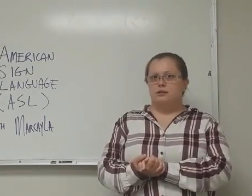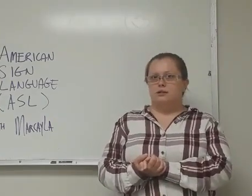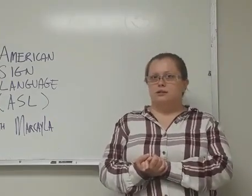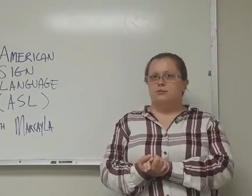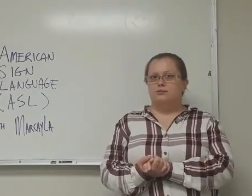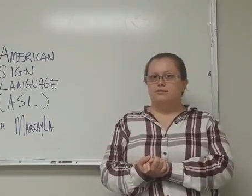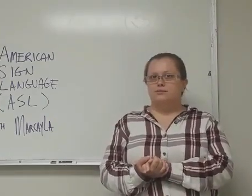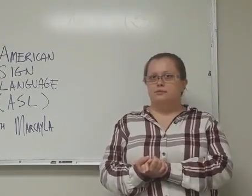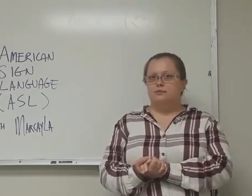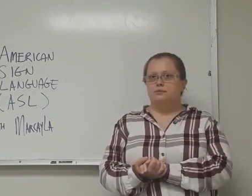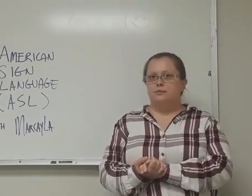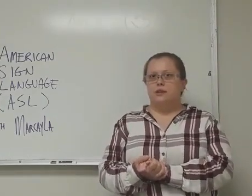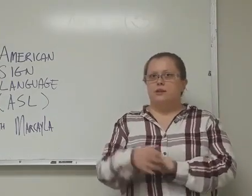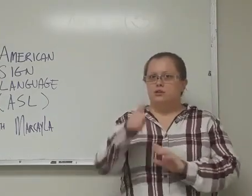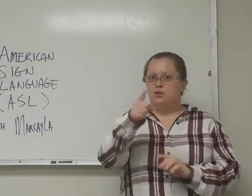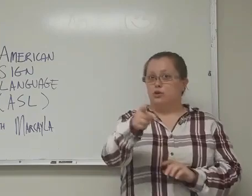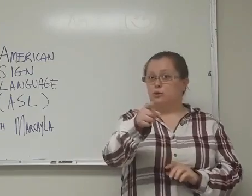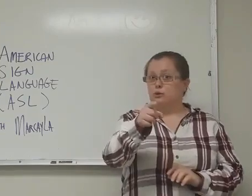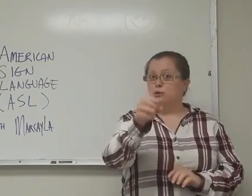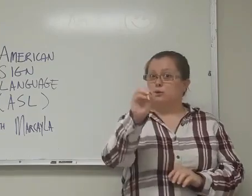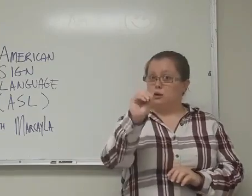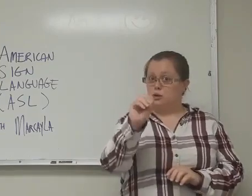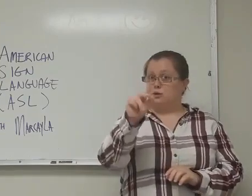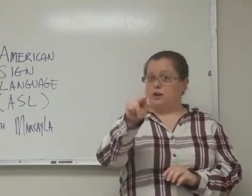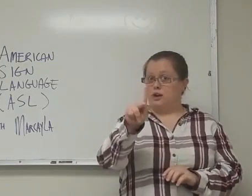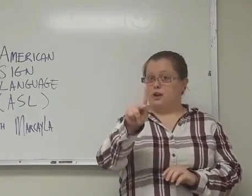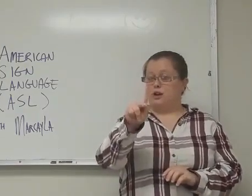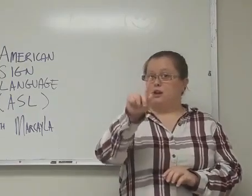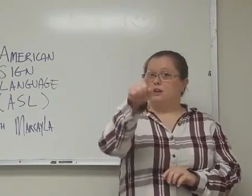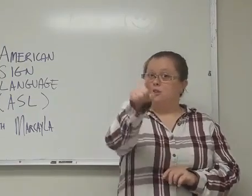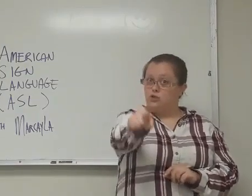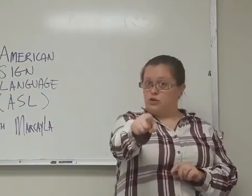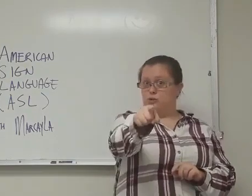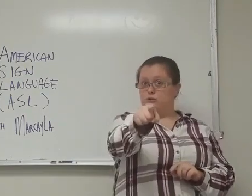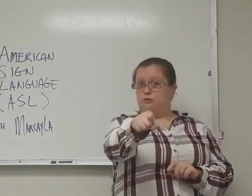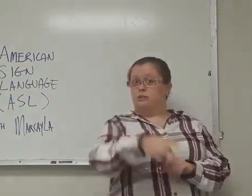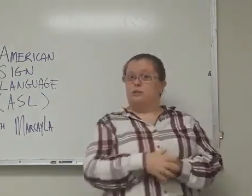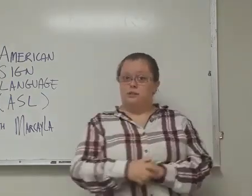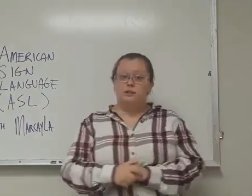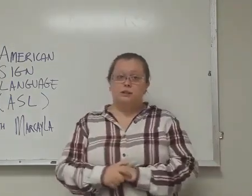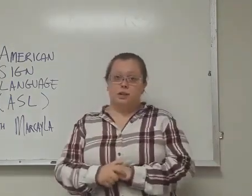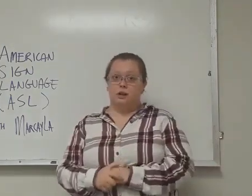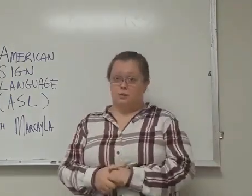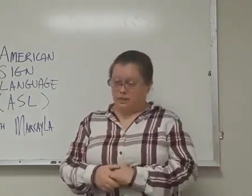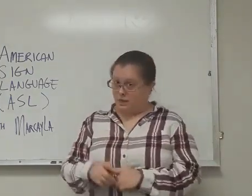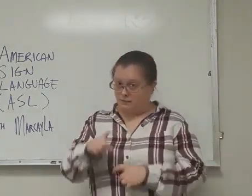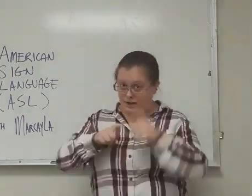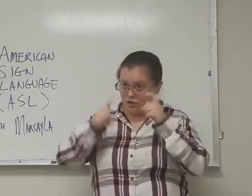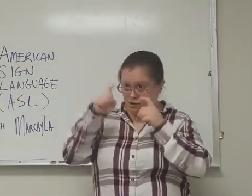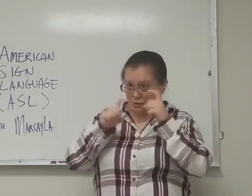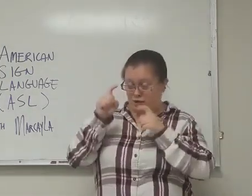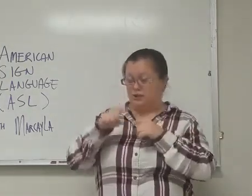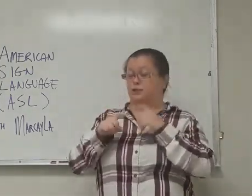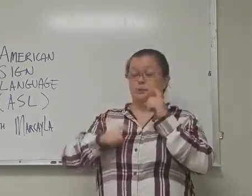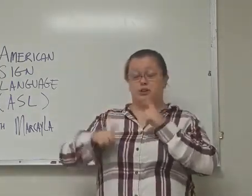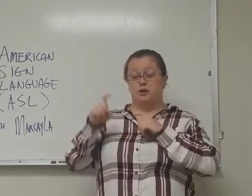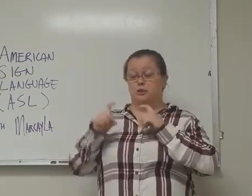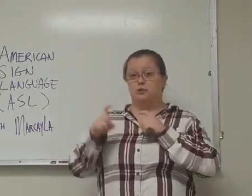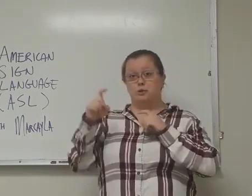is everything okay would be you. Okay. Okay. You. Okay. And once again, facial expressions, especially with